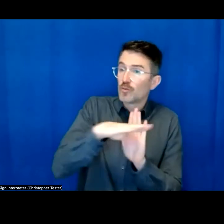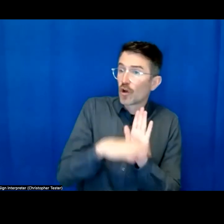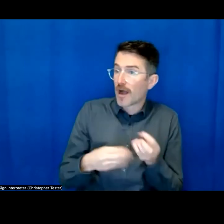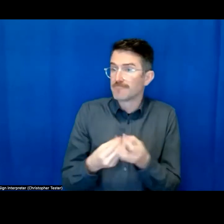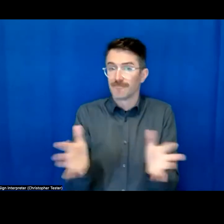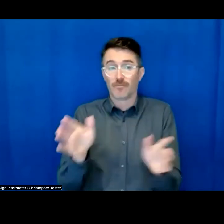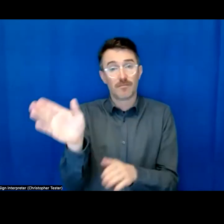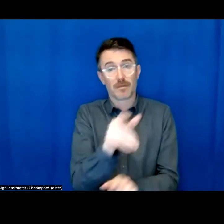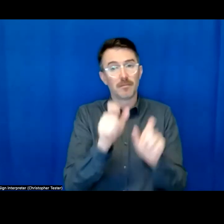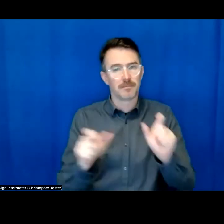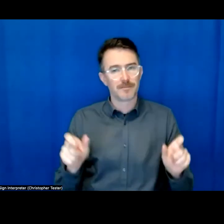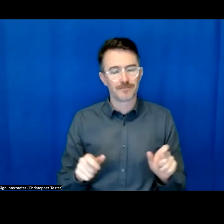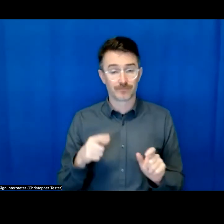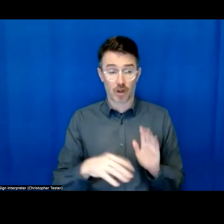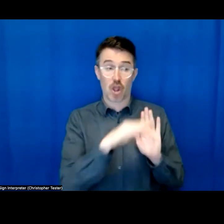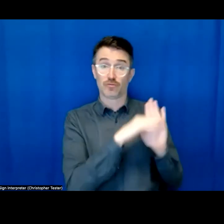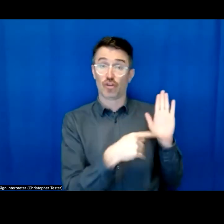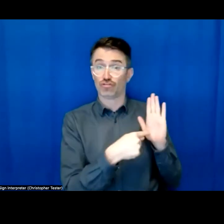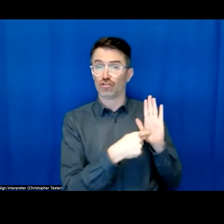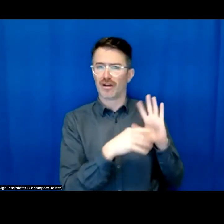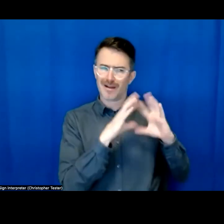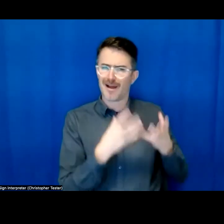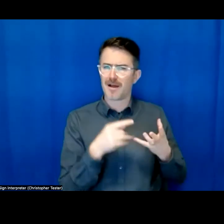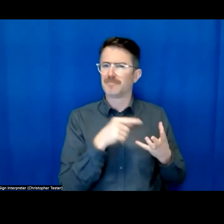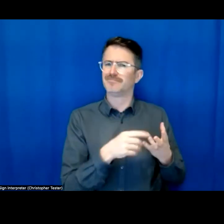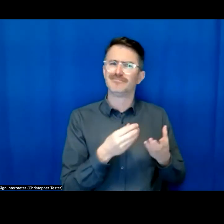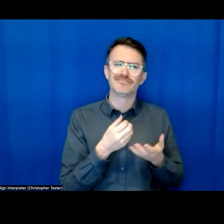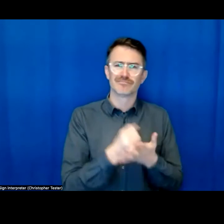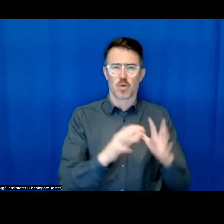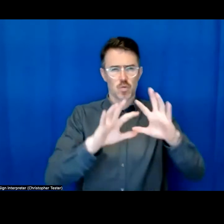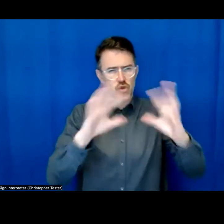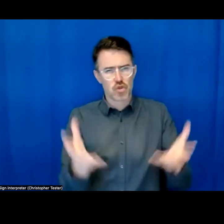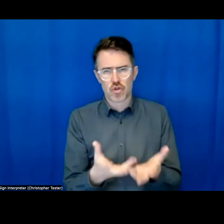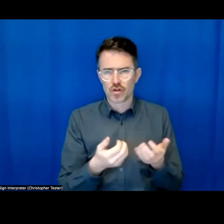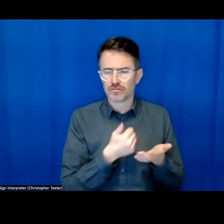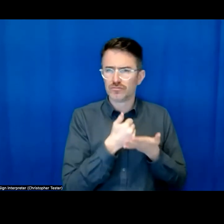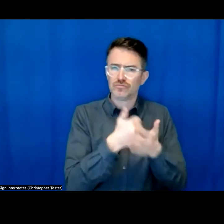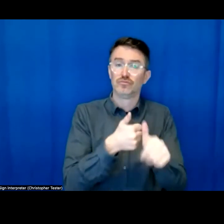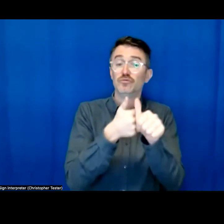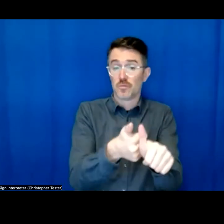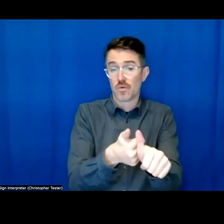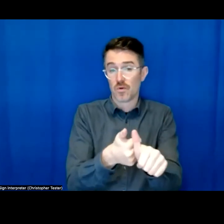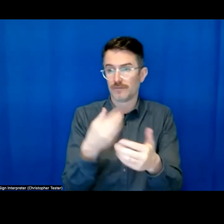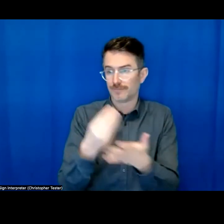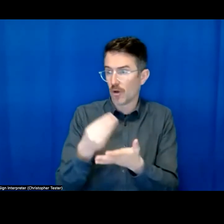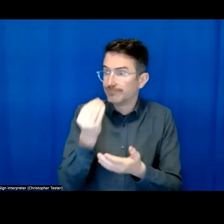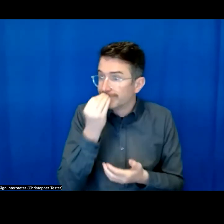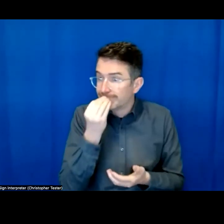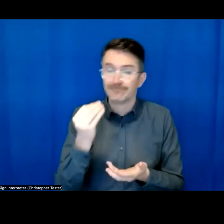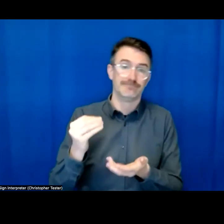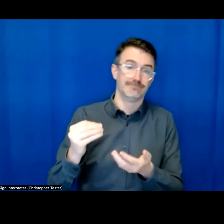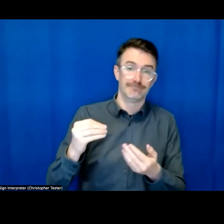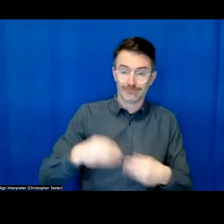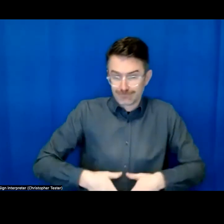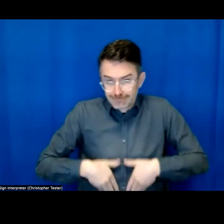and global programming, and knowledge and advisory service. Ms. Campbell has served in a variety of